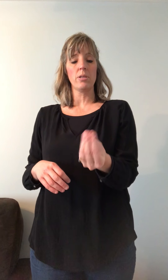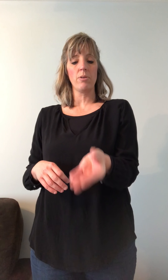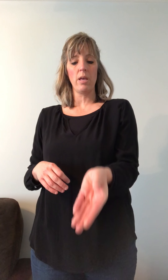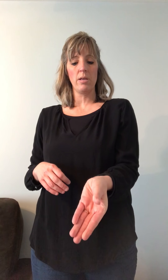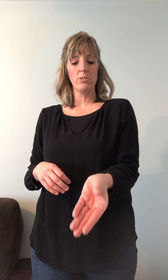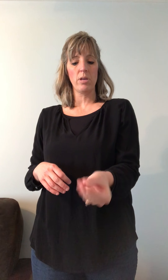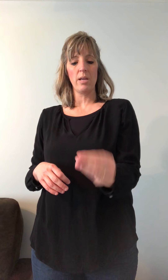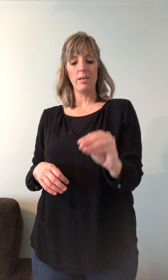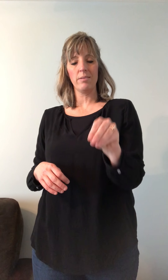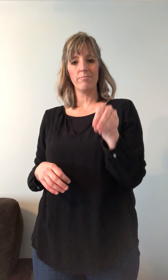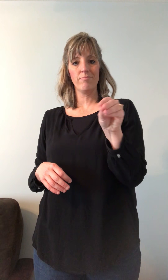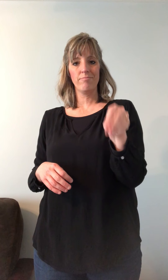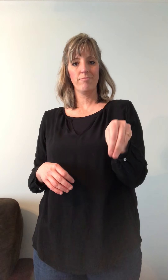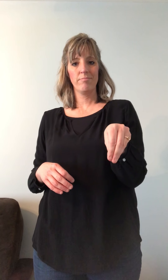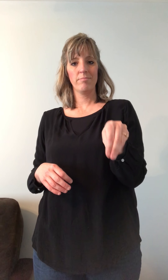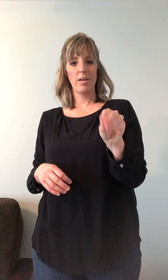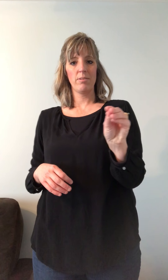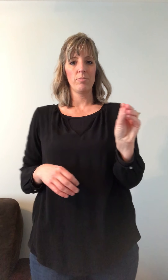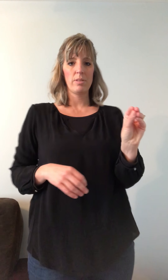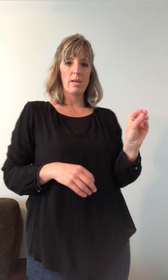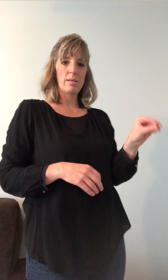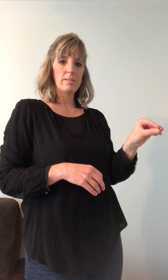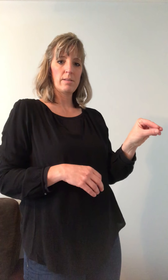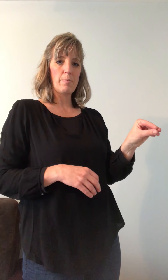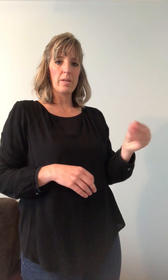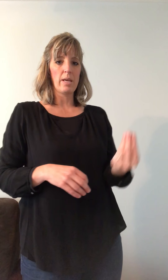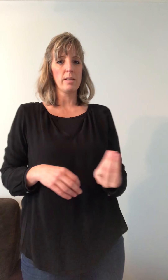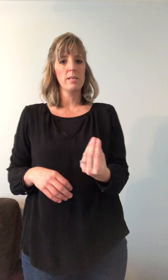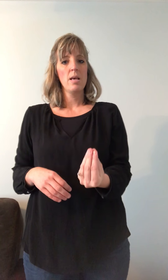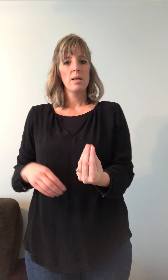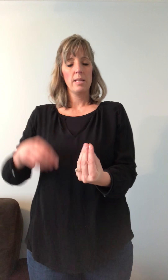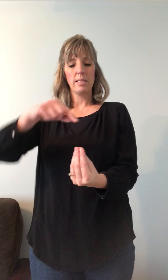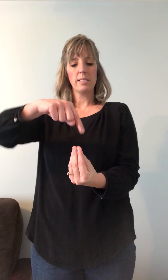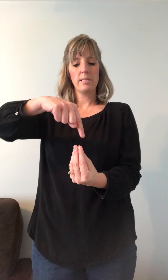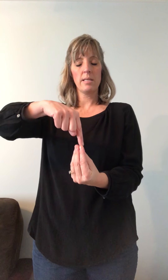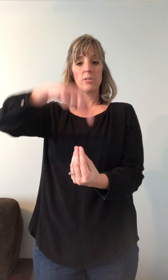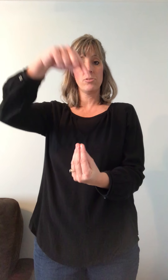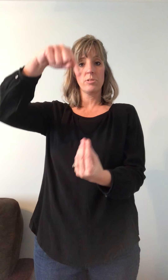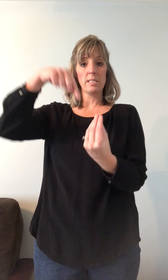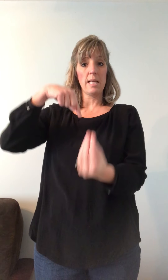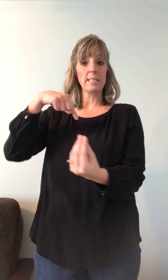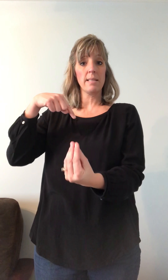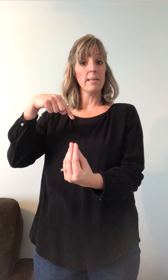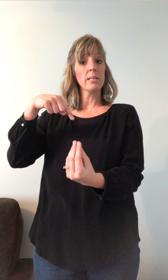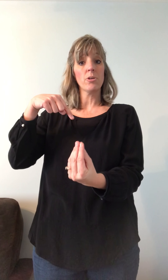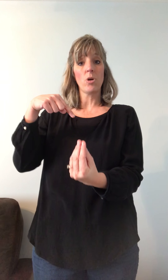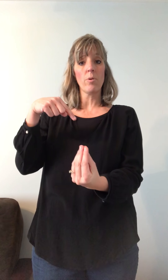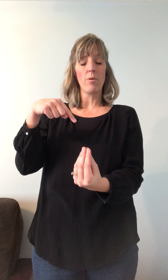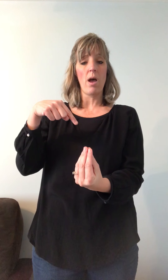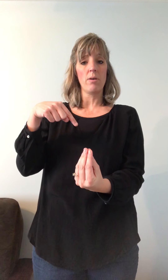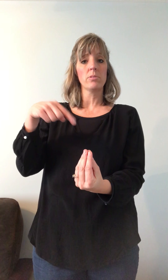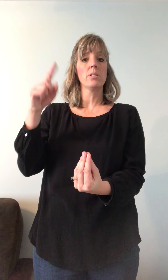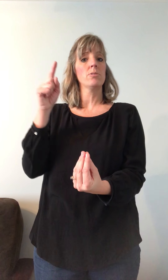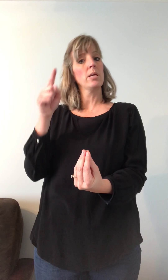your hand, you kind of, I don't know what that is, cup it, I guess, like this, and because that's the thing that you're going around, and you take your